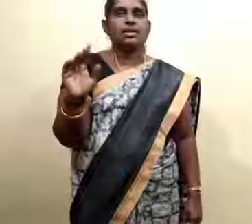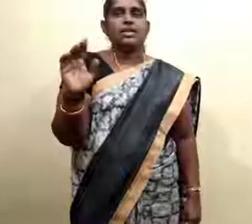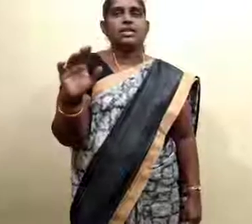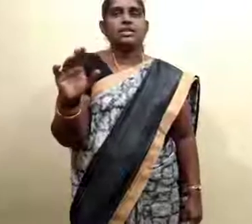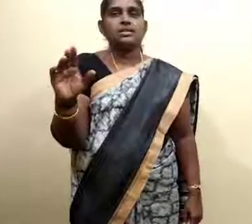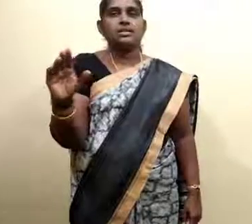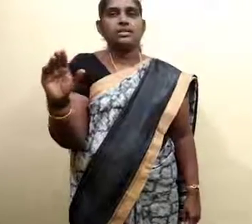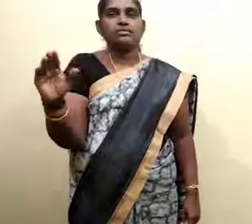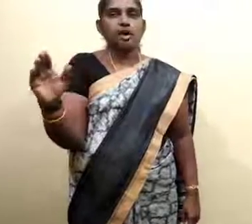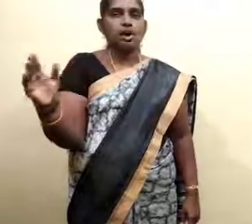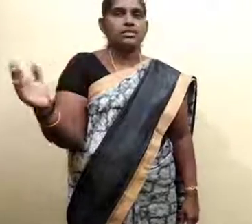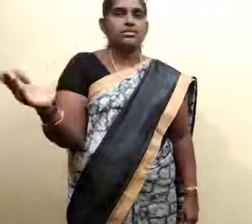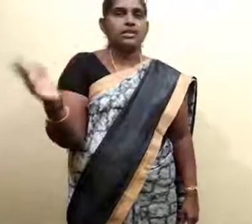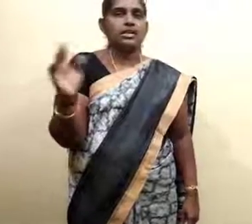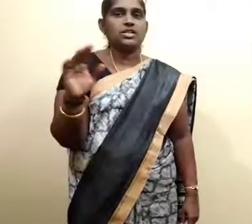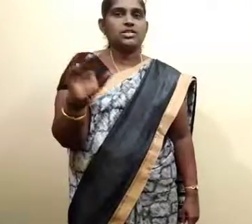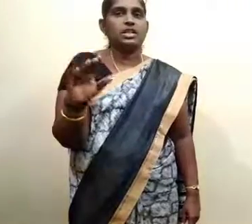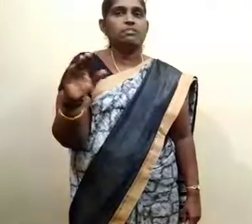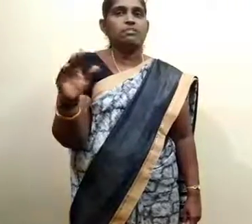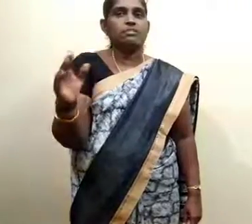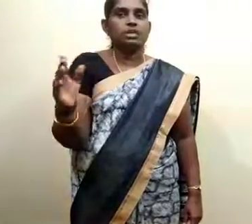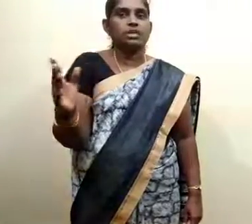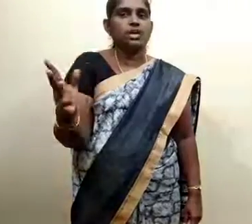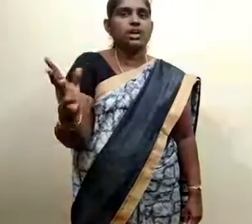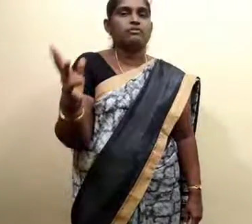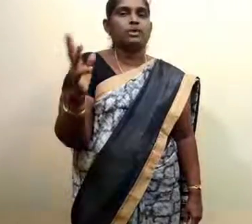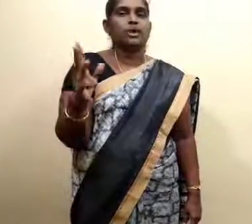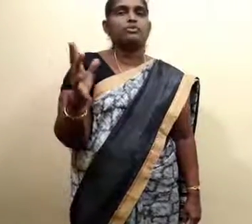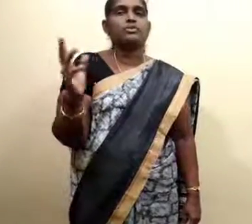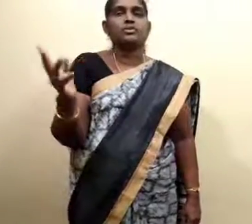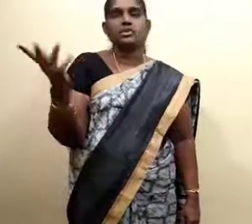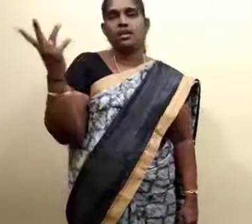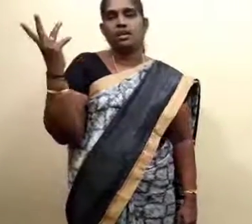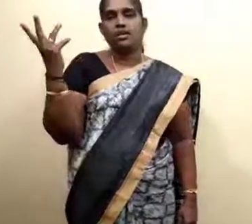Bessemer discovered a faster and cheaper method of producing steel.